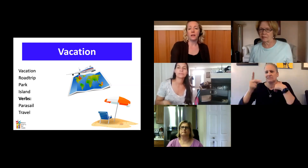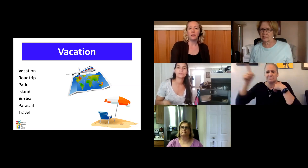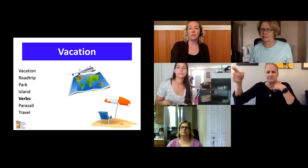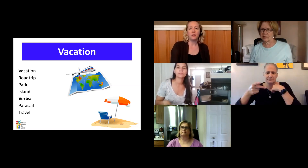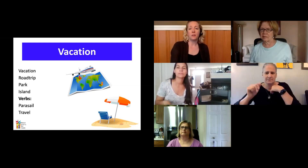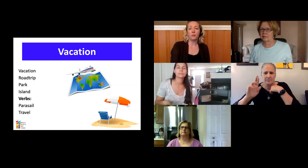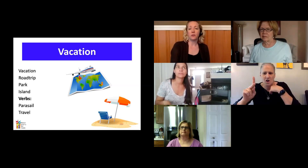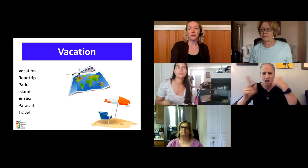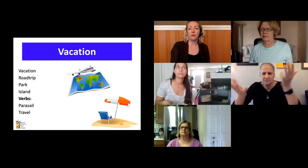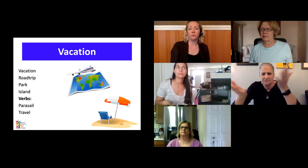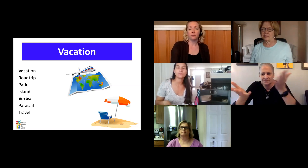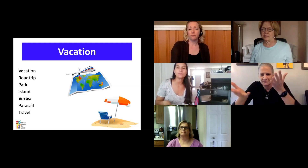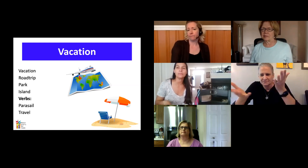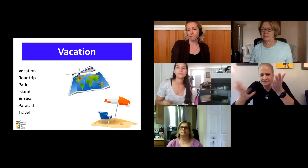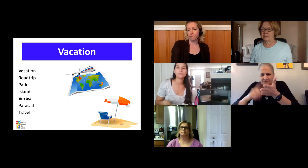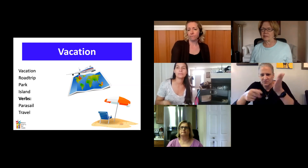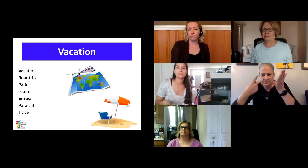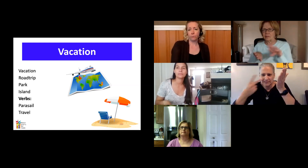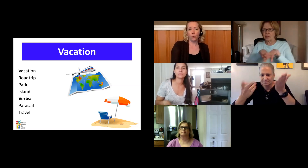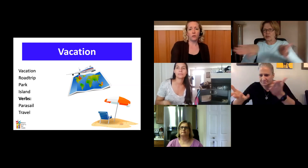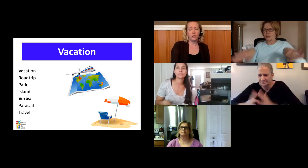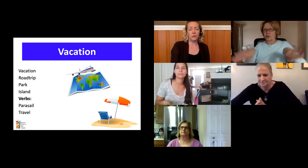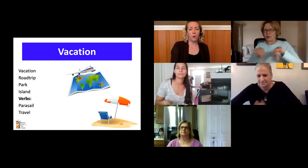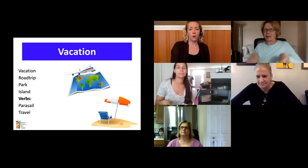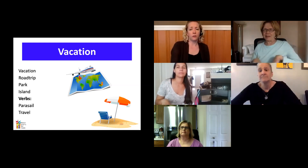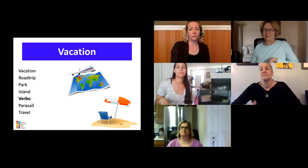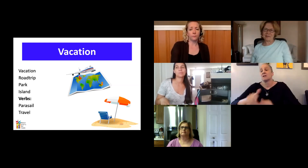examples of like, what do you see at parks?